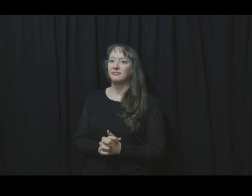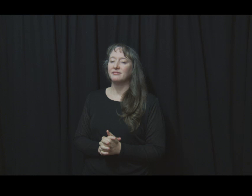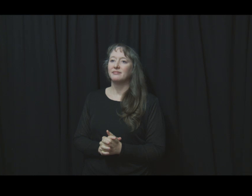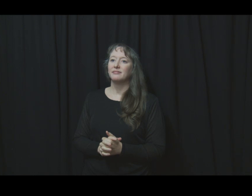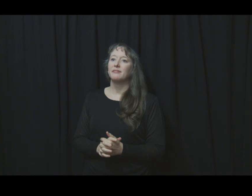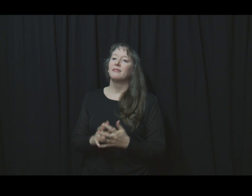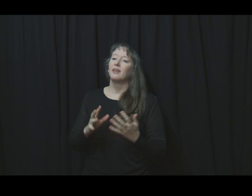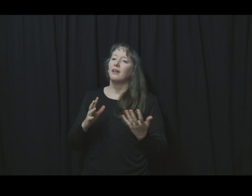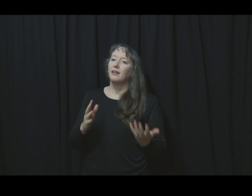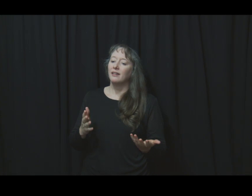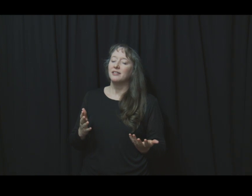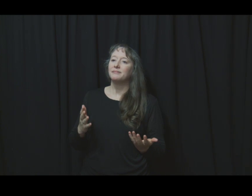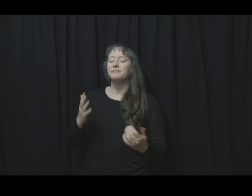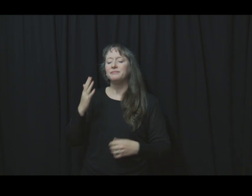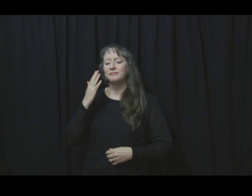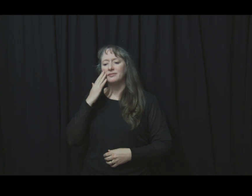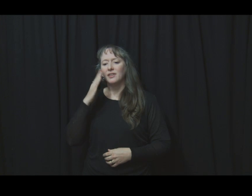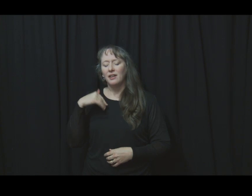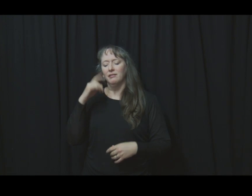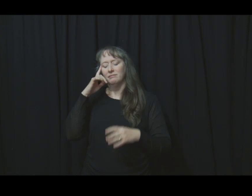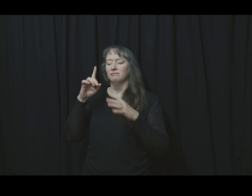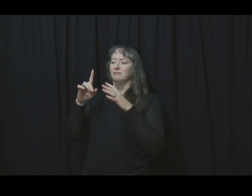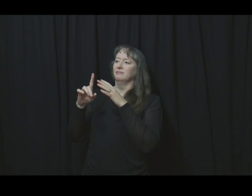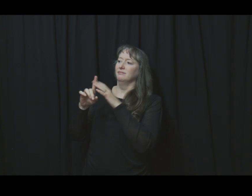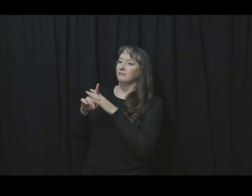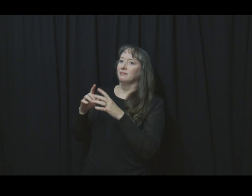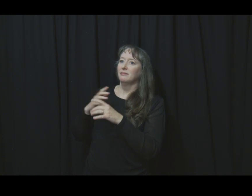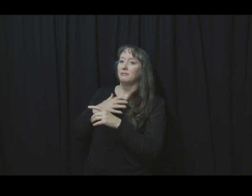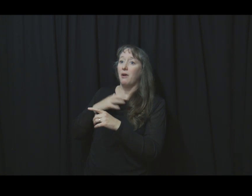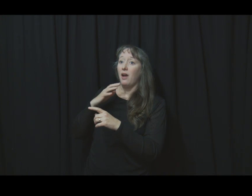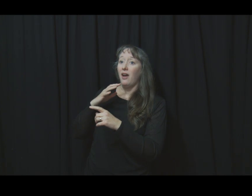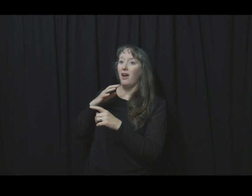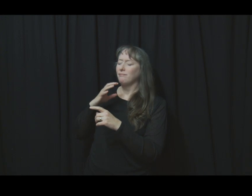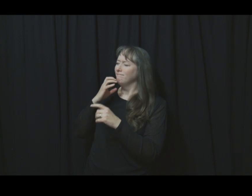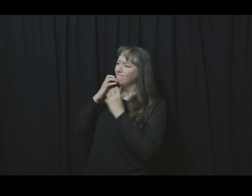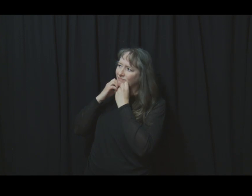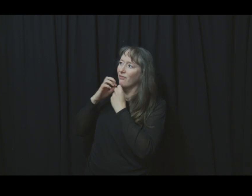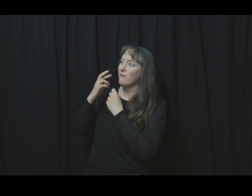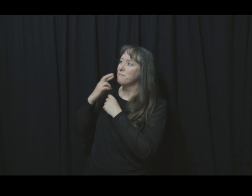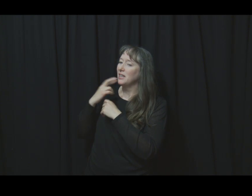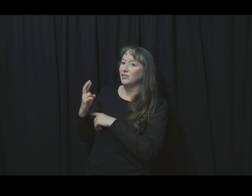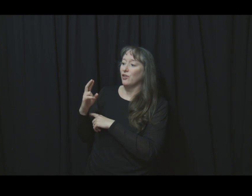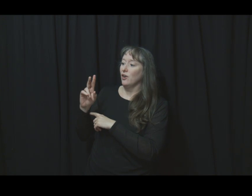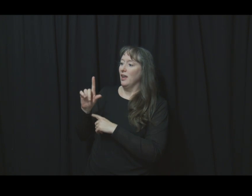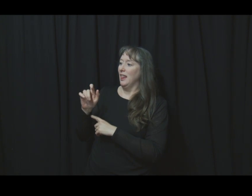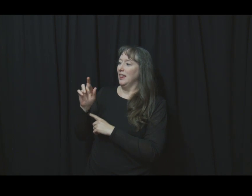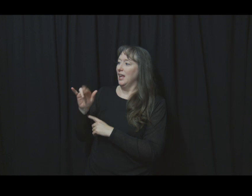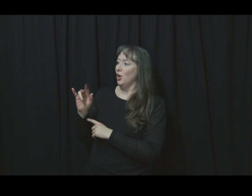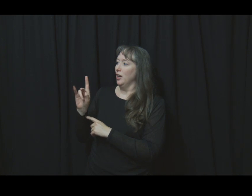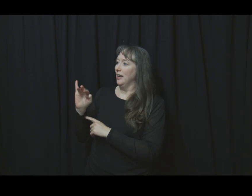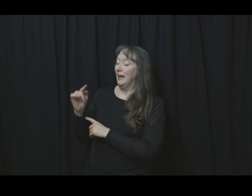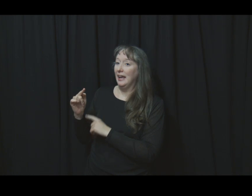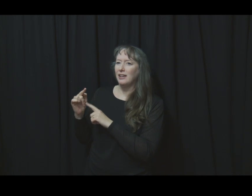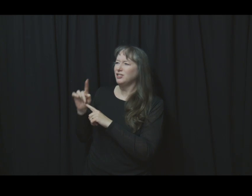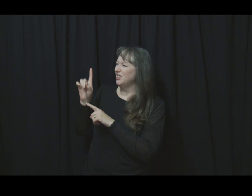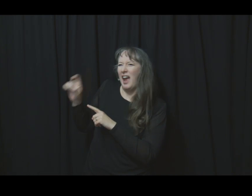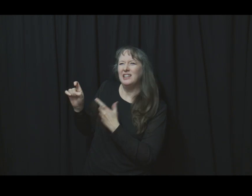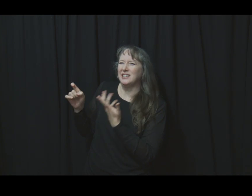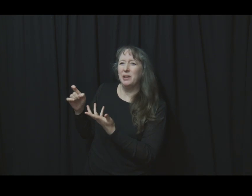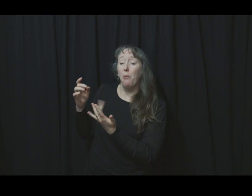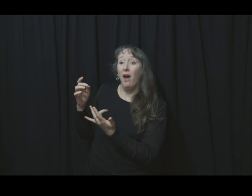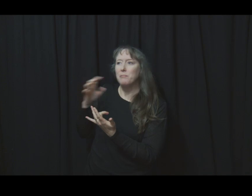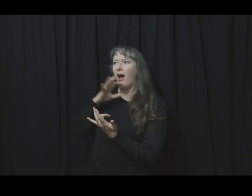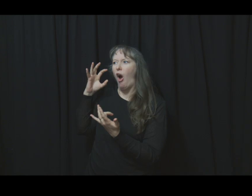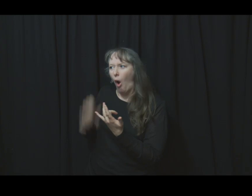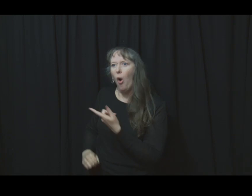And you know, it did occur to me when you had my old friend Larry King up there, you know, you could have just asked him. He's been around a long time, and he's a smart